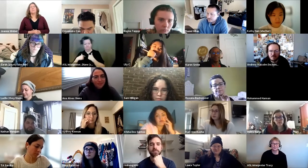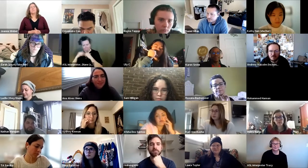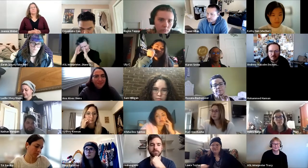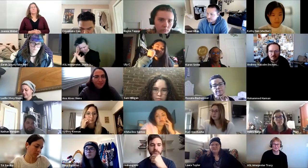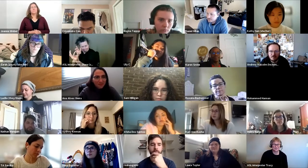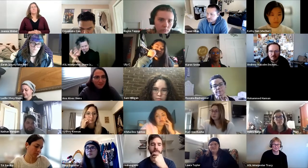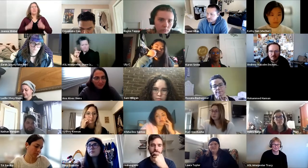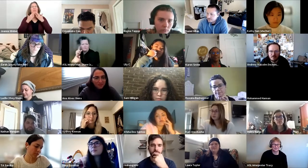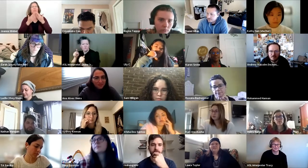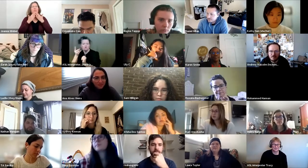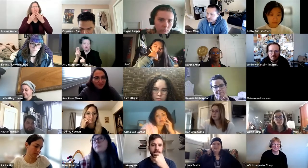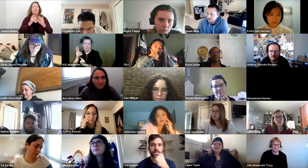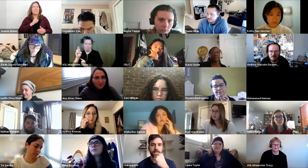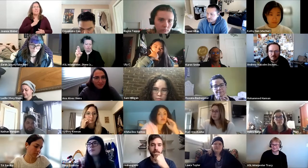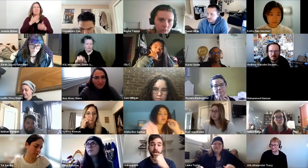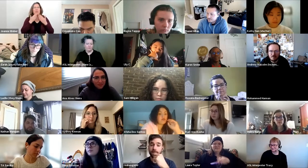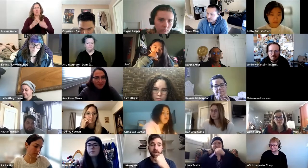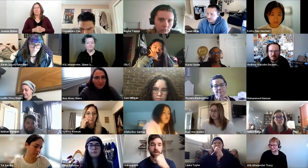Weber.